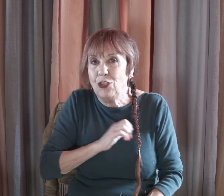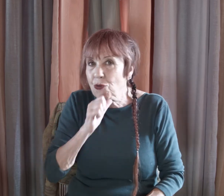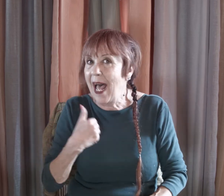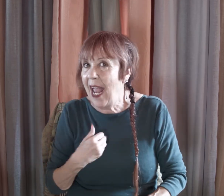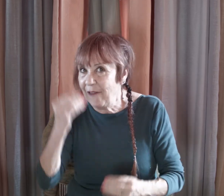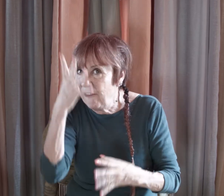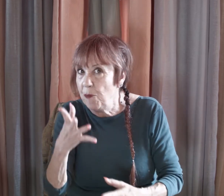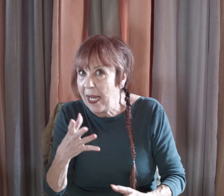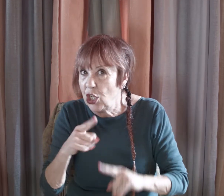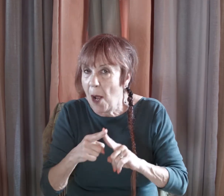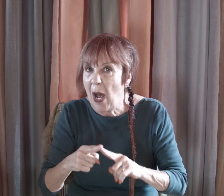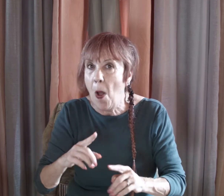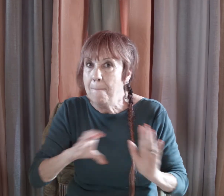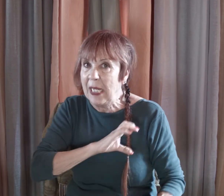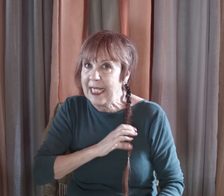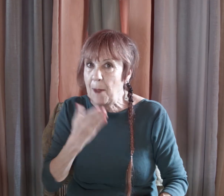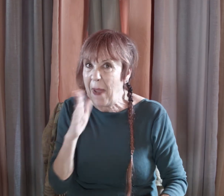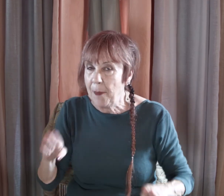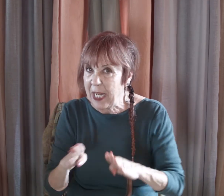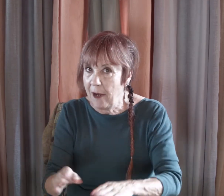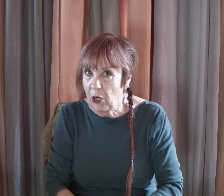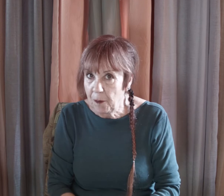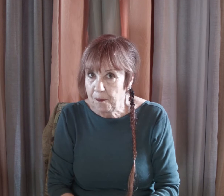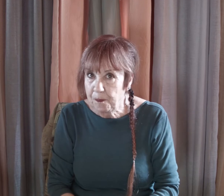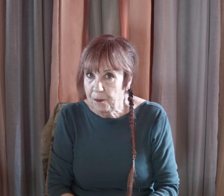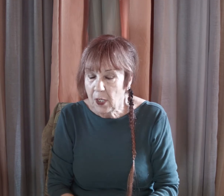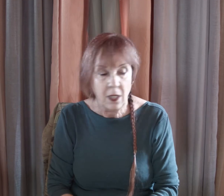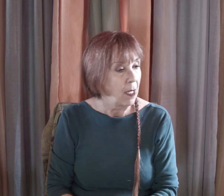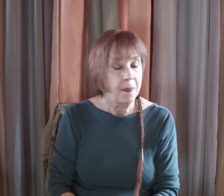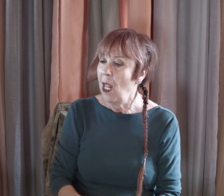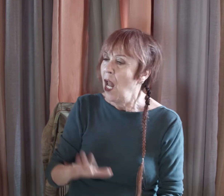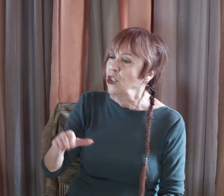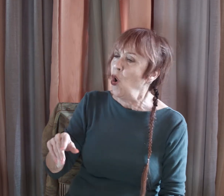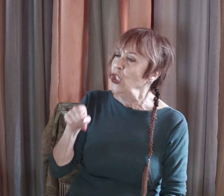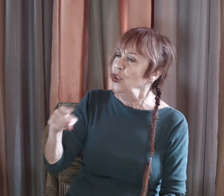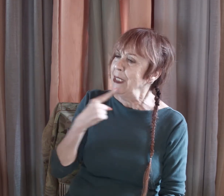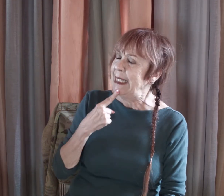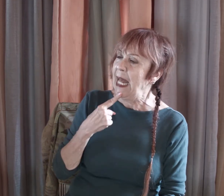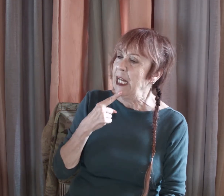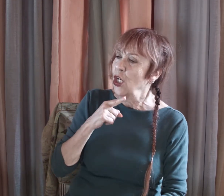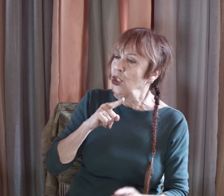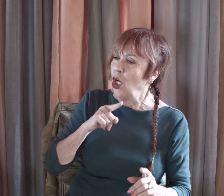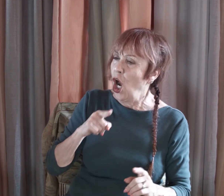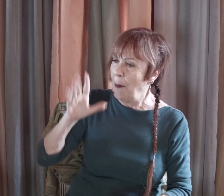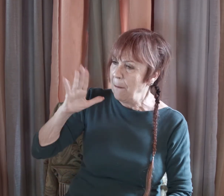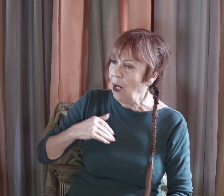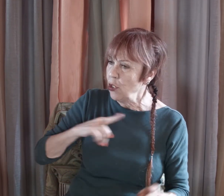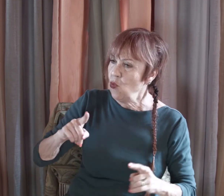but it's tremendously important that when you went to Berkeley, it was free. Mm-hmm. At that point, yes. California was the 18th